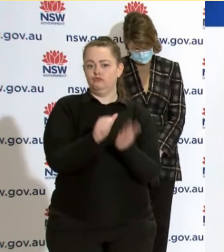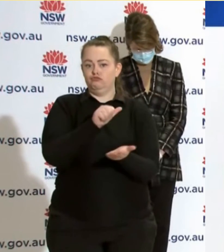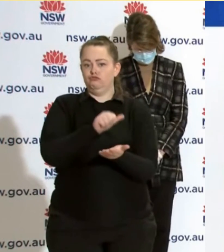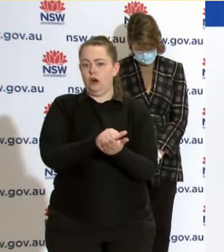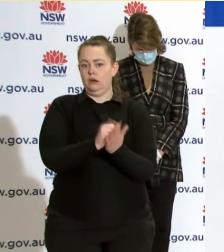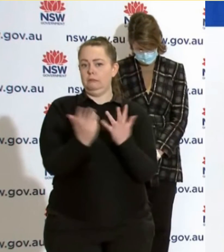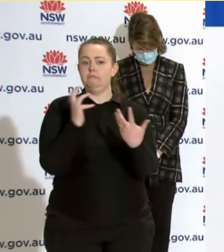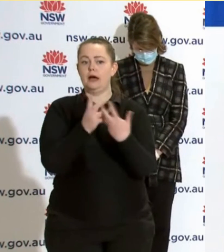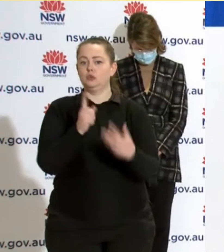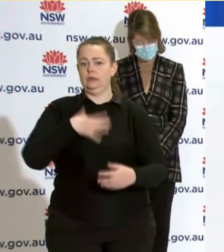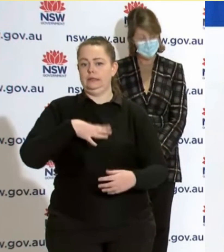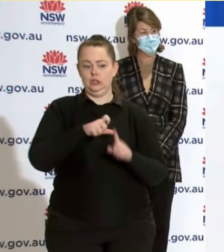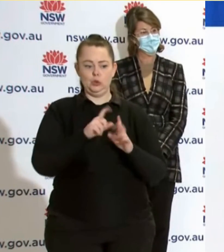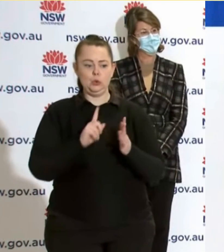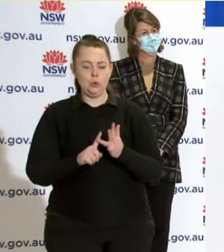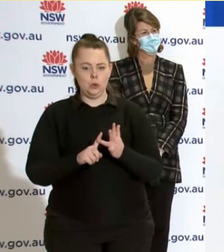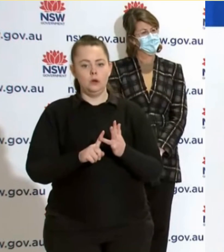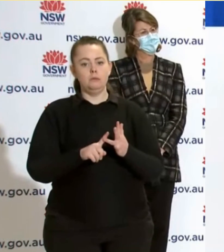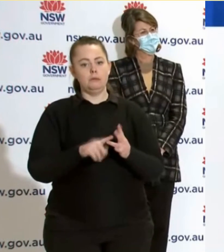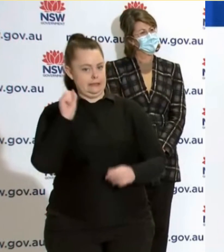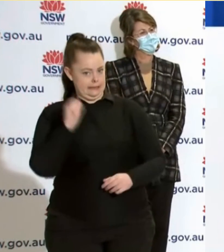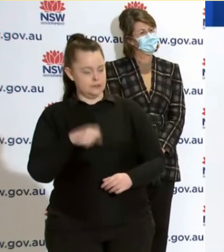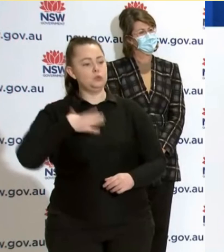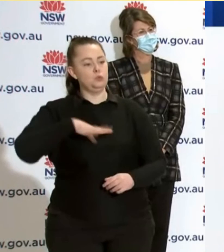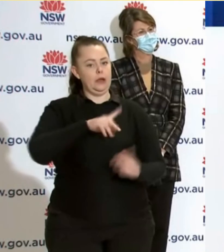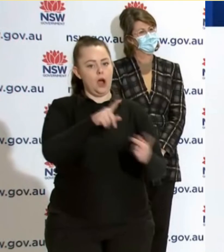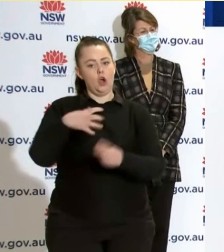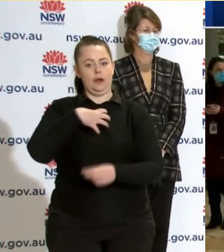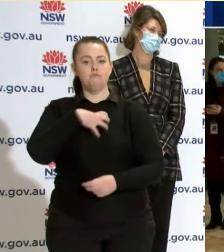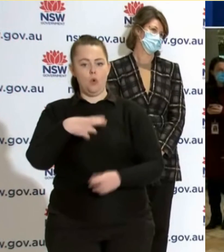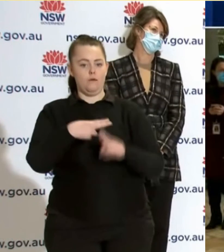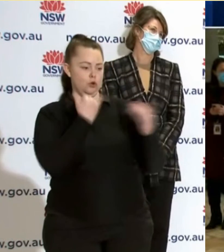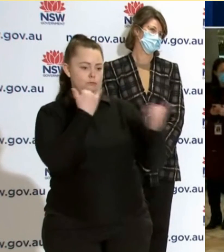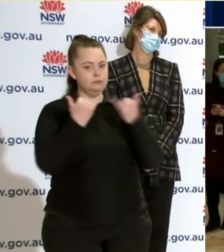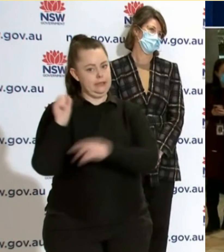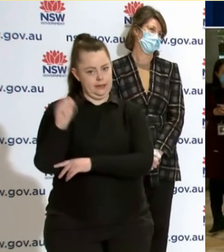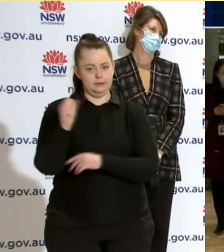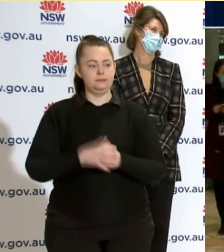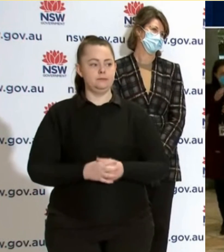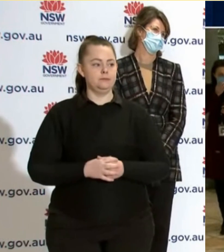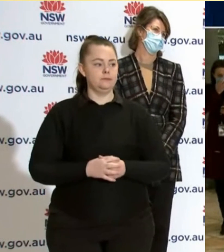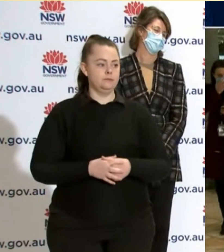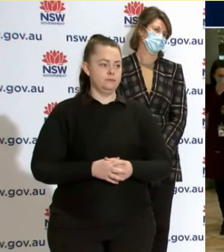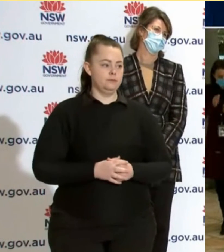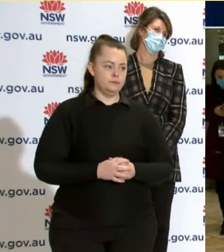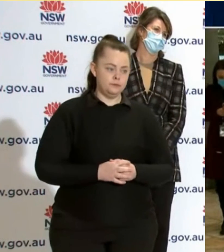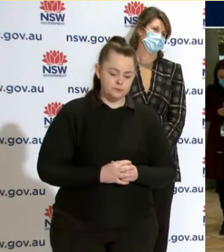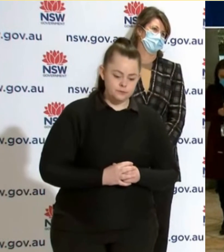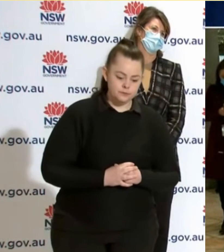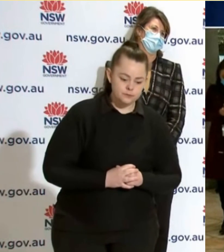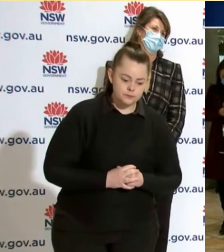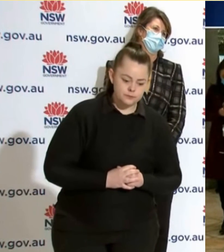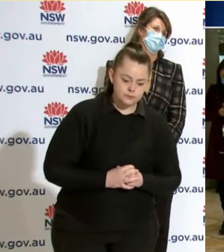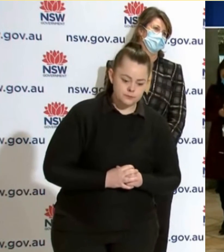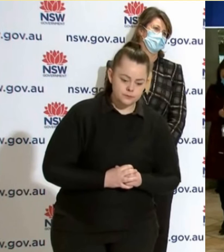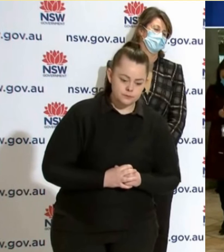has been a lot of work being undertaken. What's riskier? What poses more risk? A fully vaccinated hairdresser servicing a